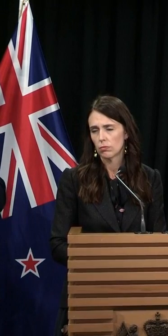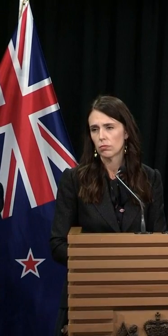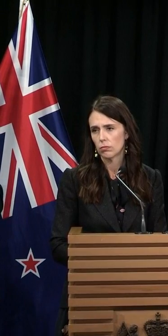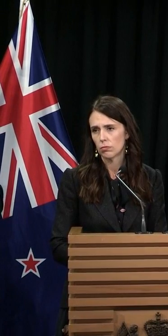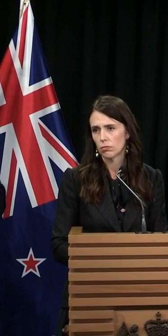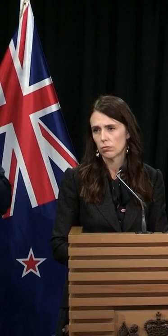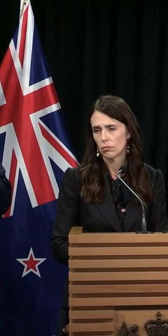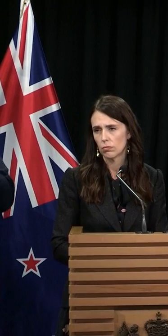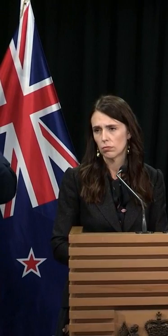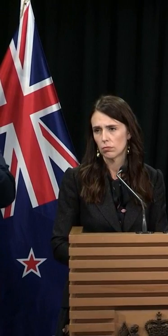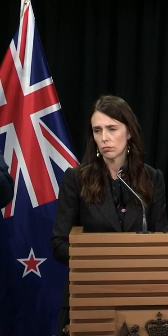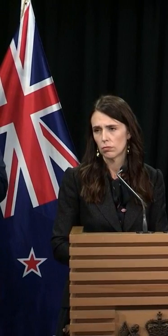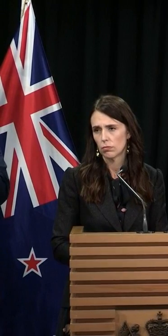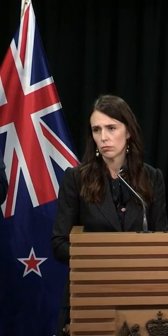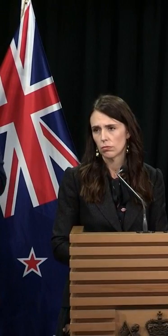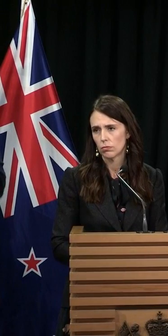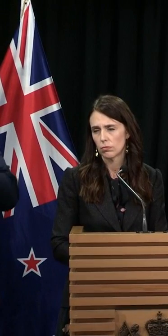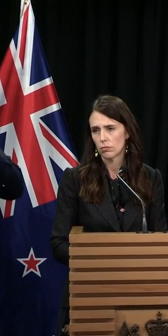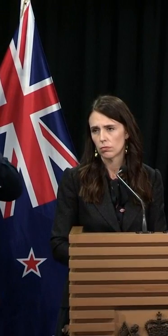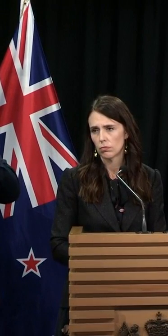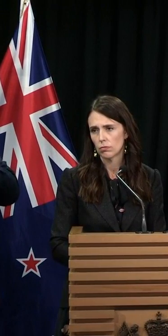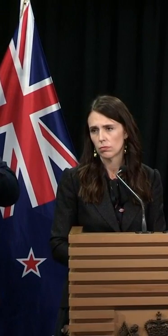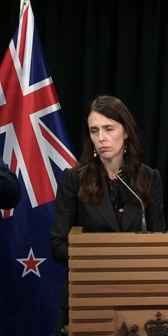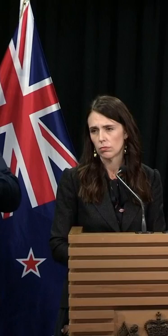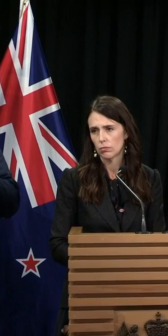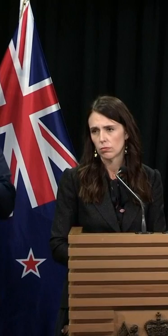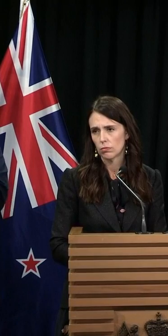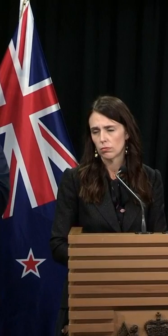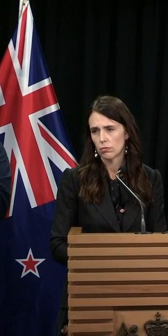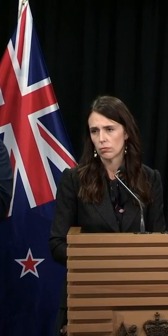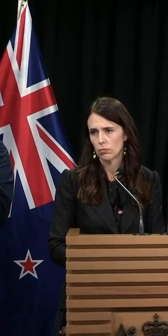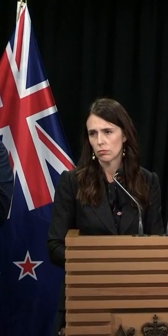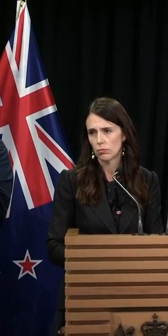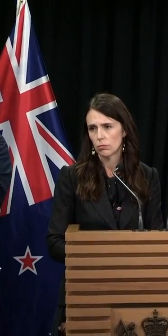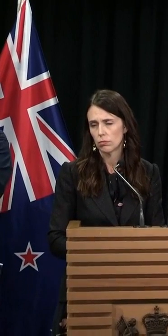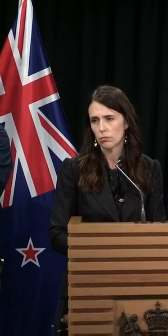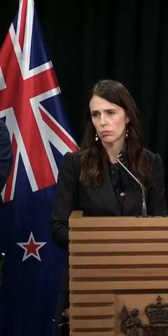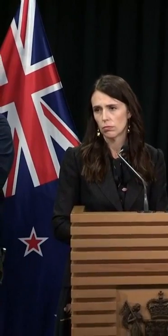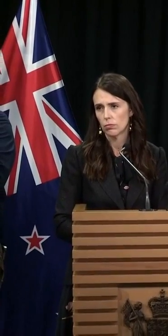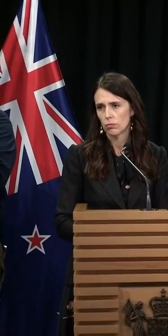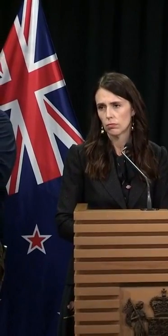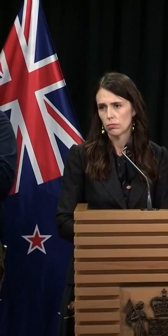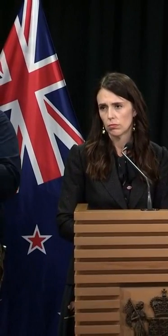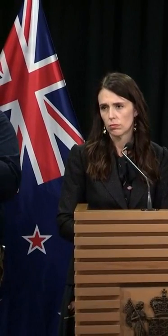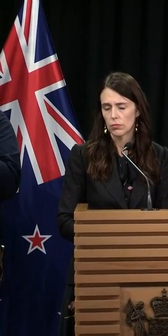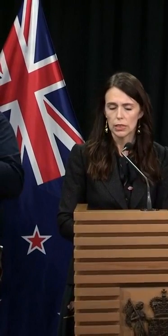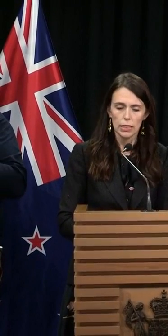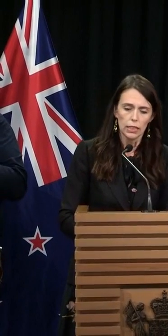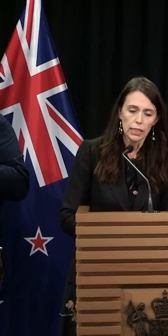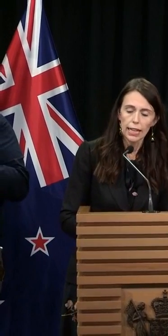counselling, it's costing more than $60 million. How do you explain that amount of money to the